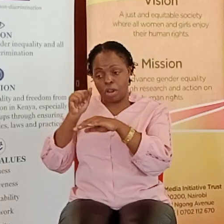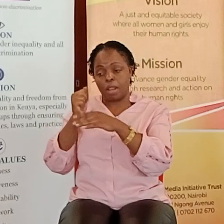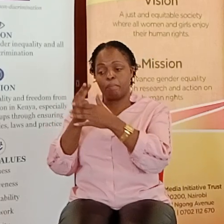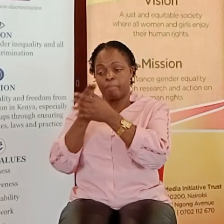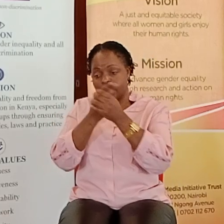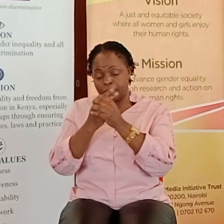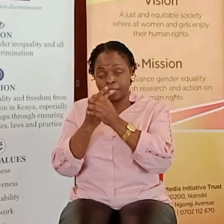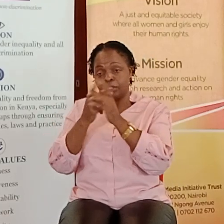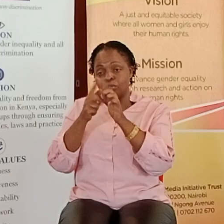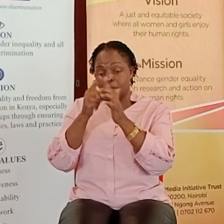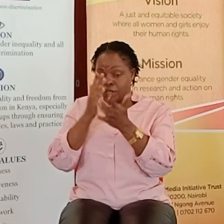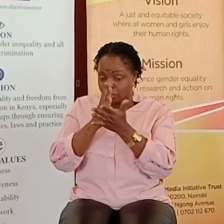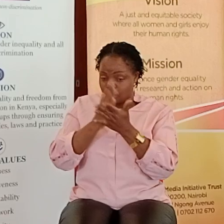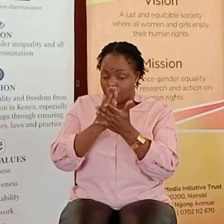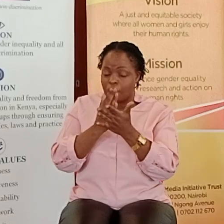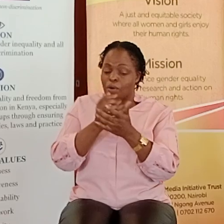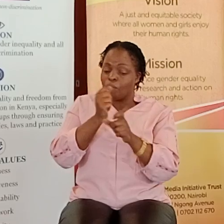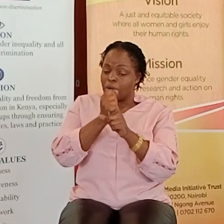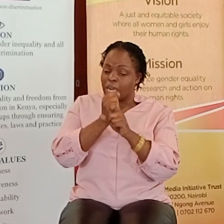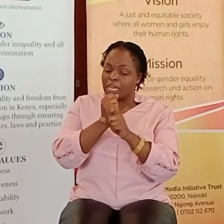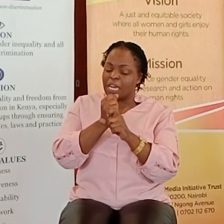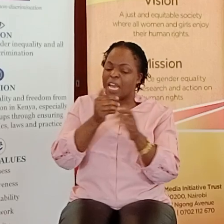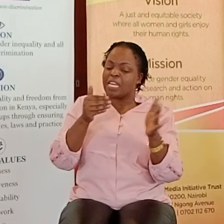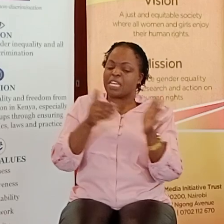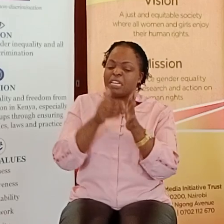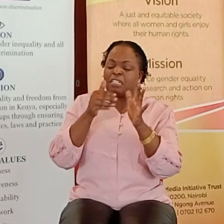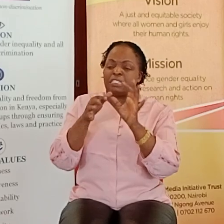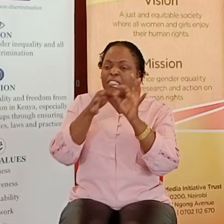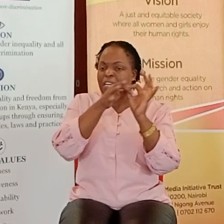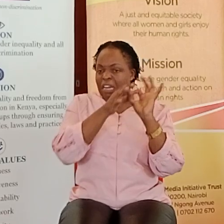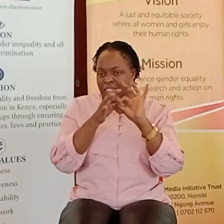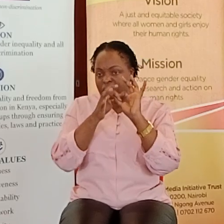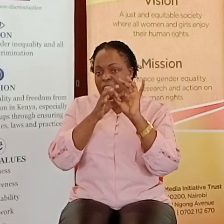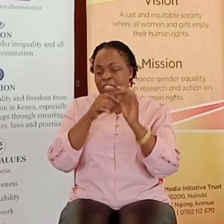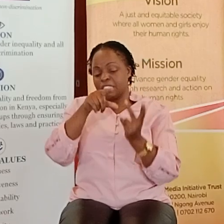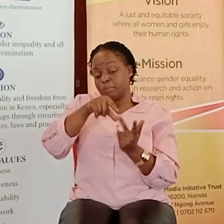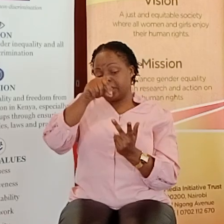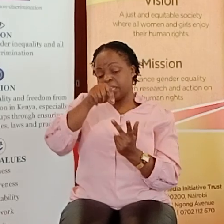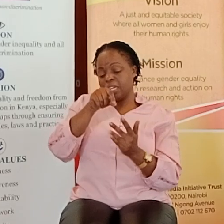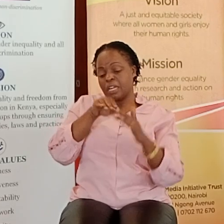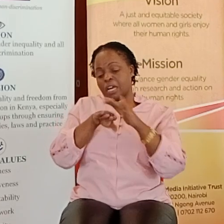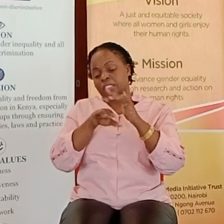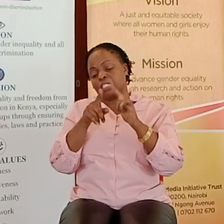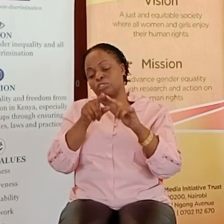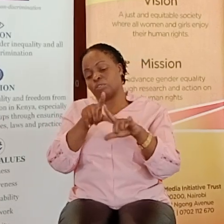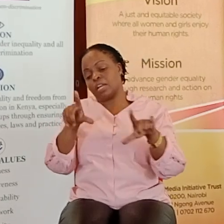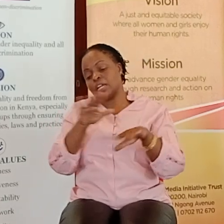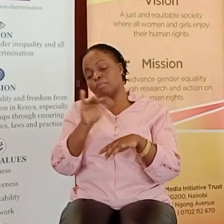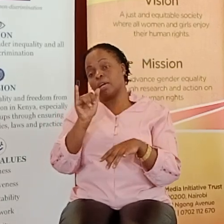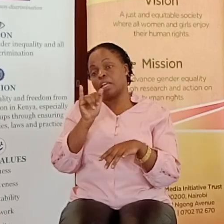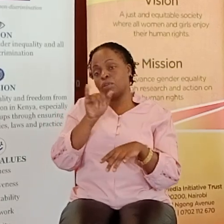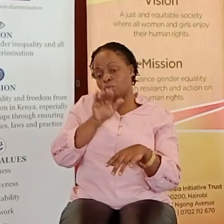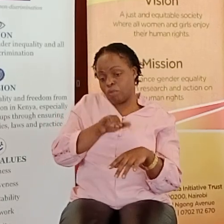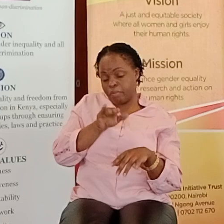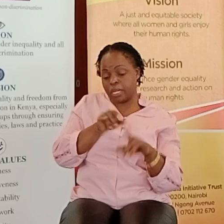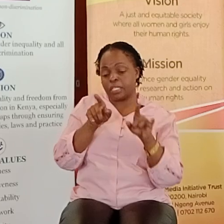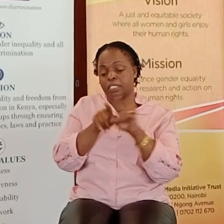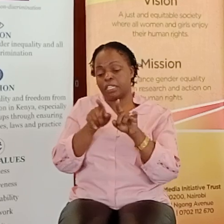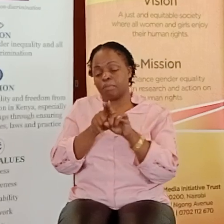work against these norms, especially on access to land by women. And lastly, we wish to collaborate in pushing